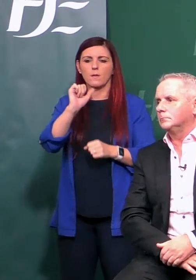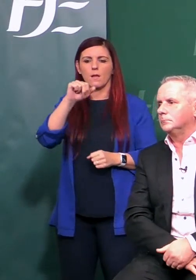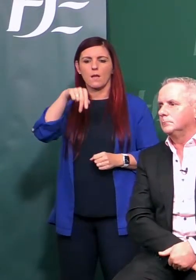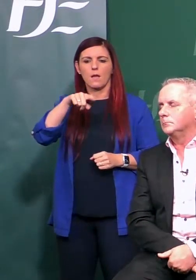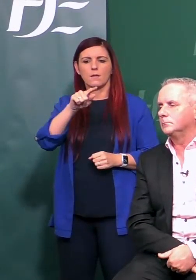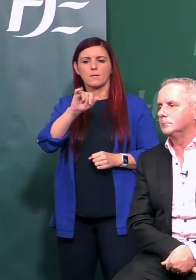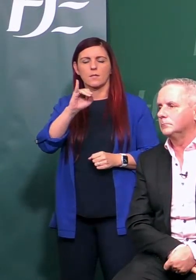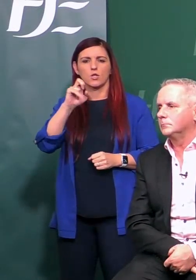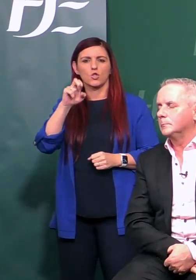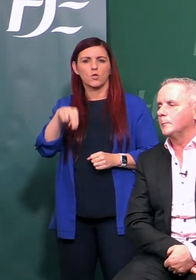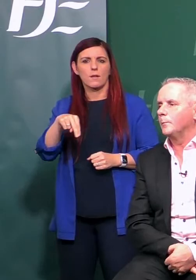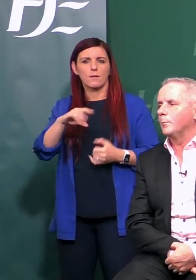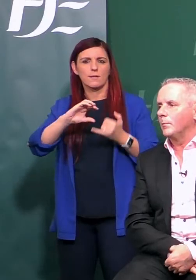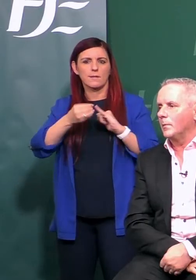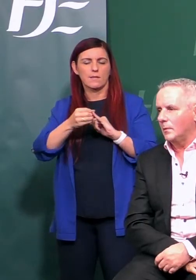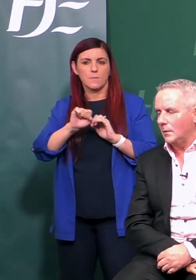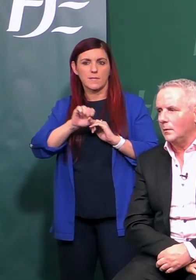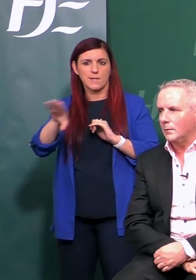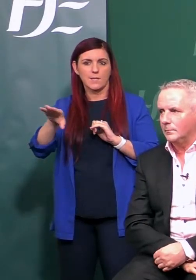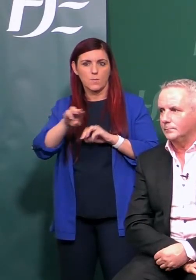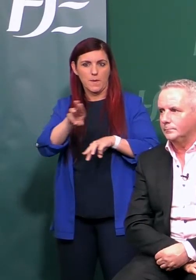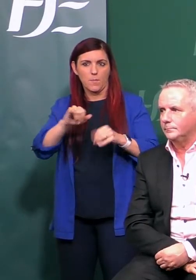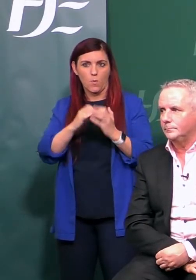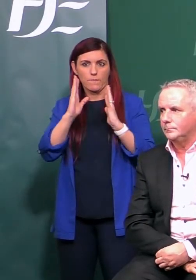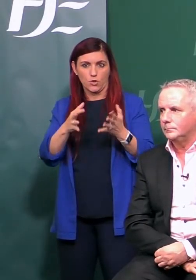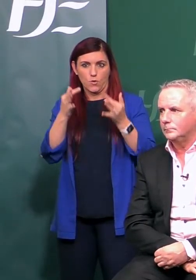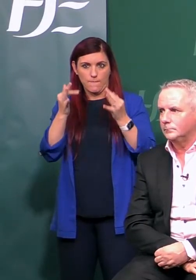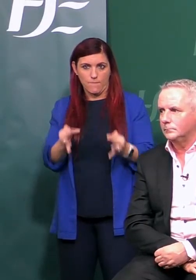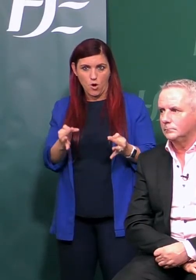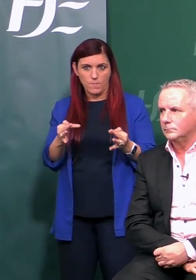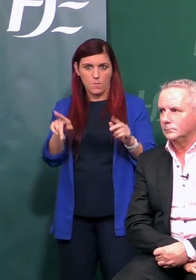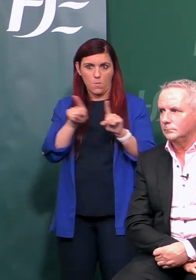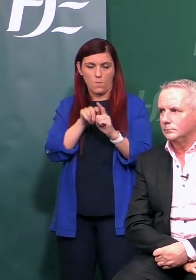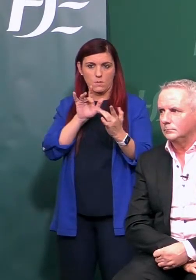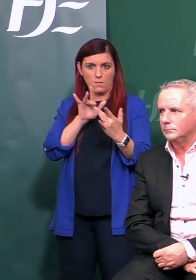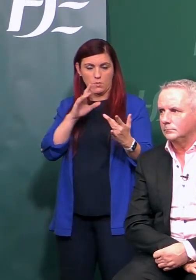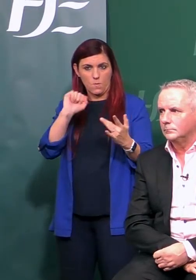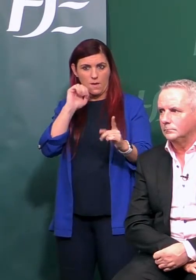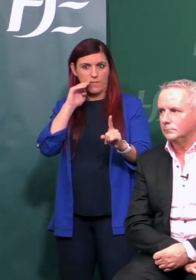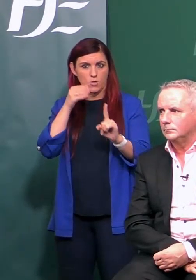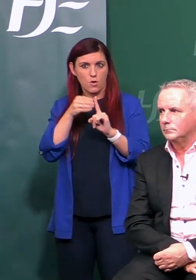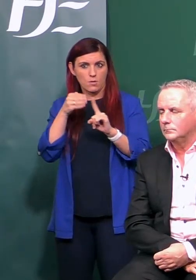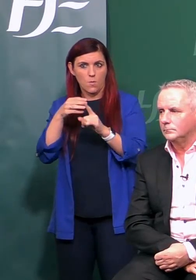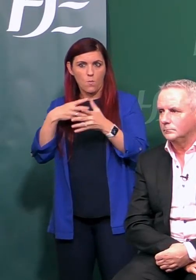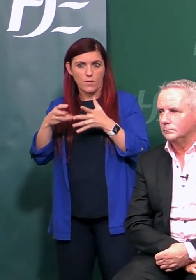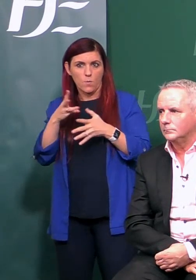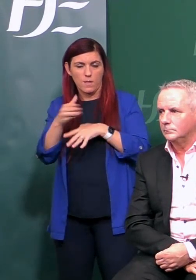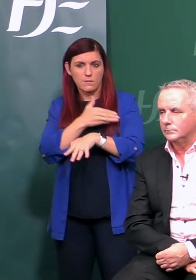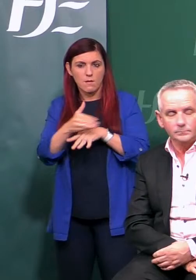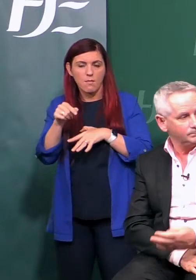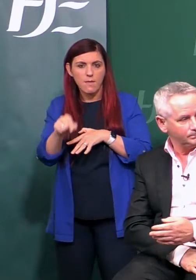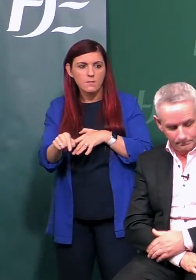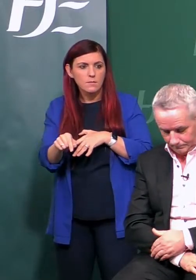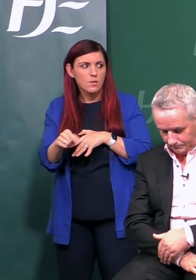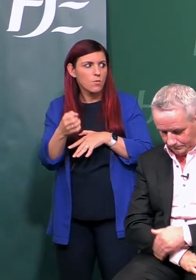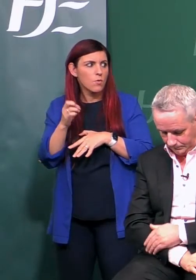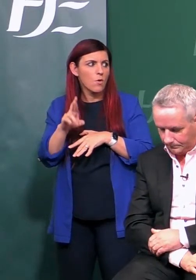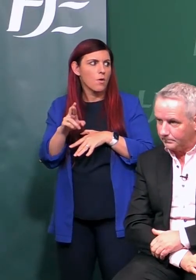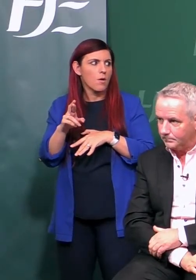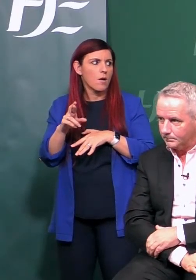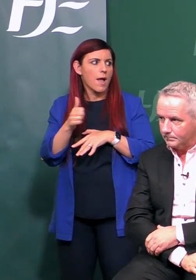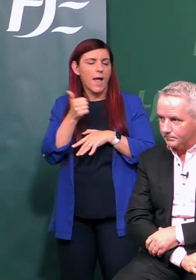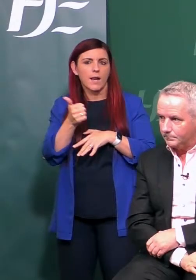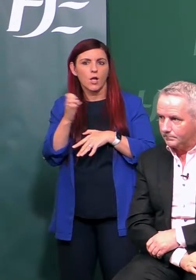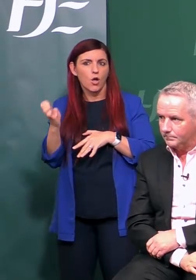to asymptomatic close contacts, people who are fully vaccinated? Do you have a target for how quickly you're getting them out to people? And is there any